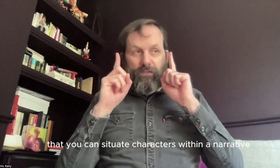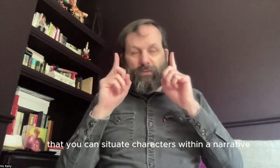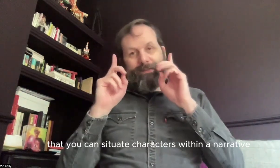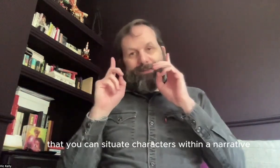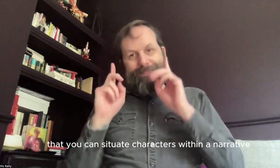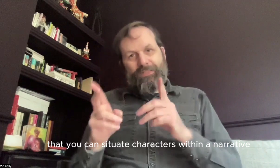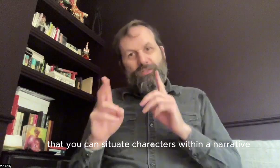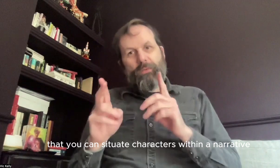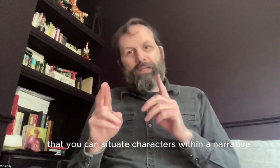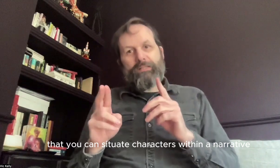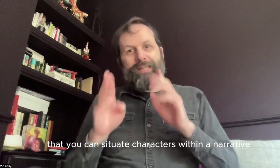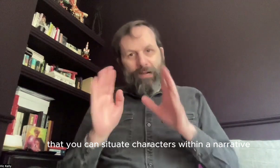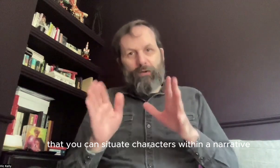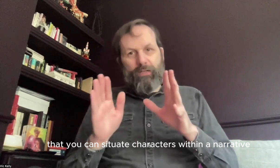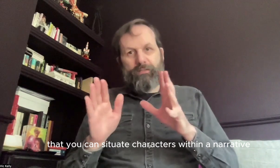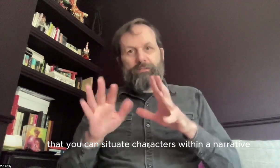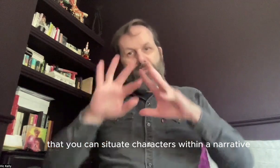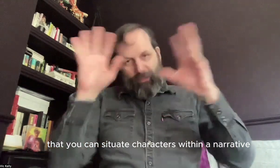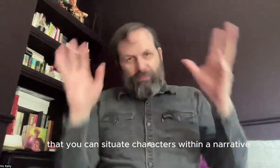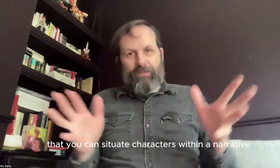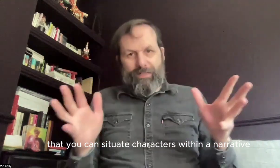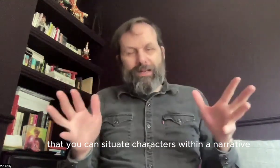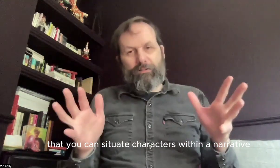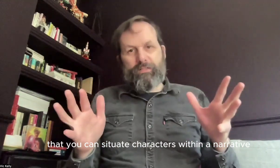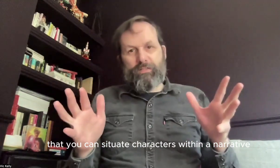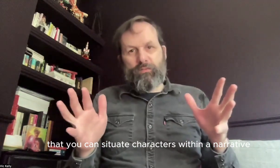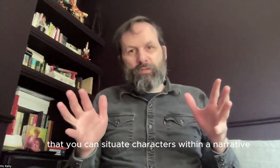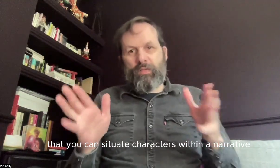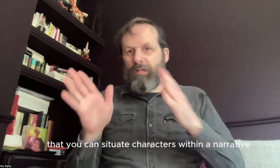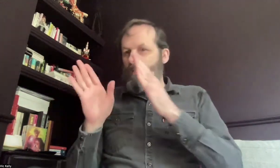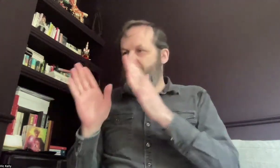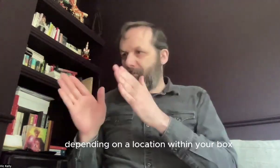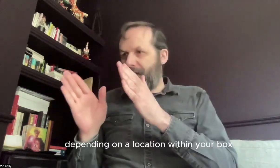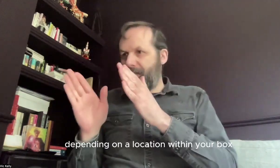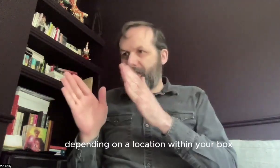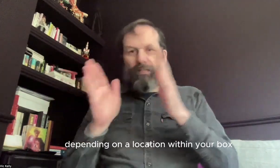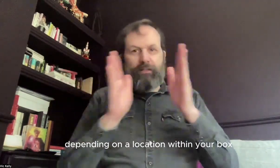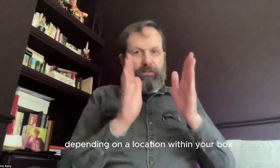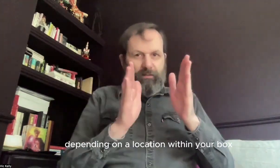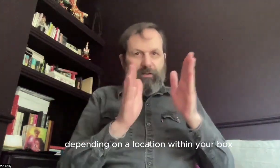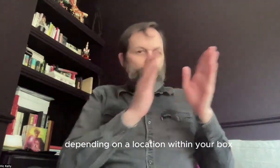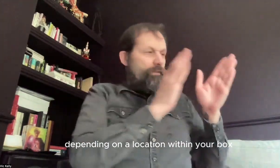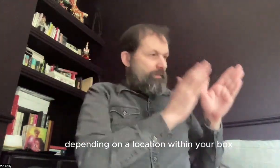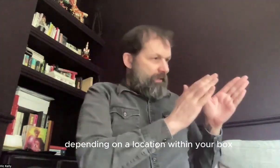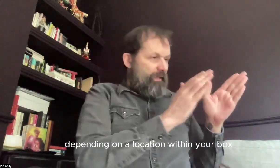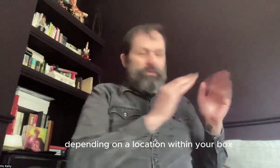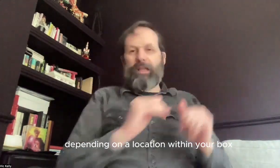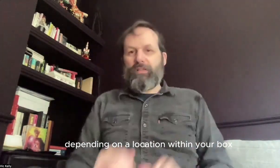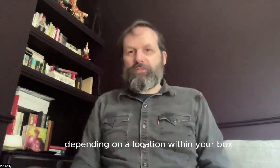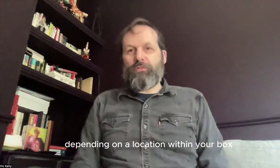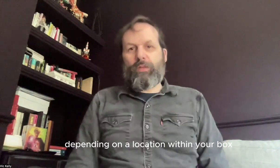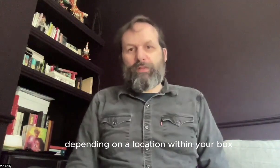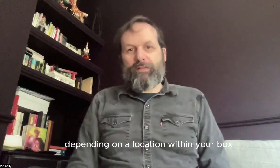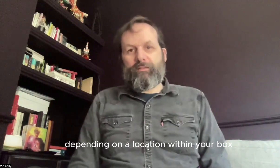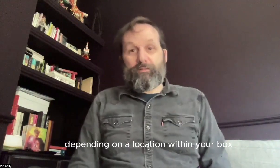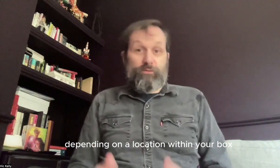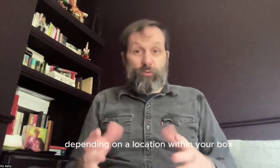you can situate characters within a narrative depending on a location within